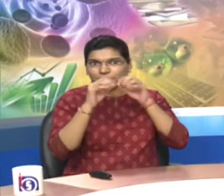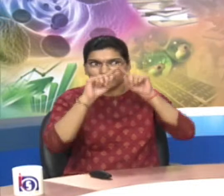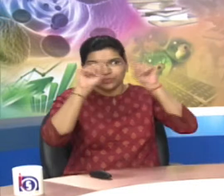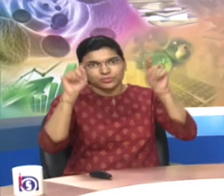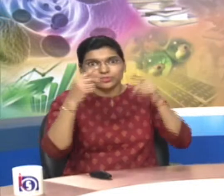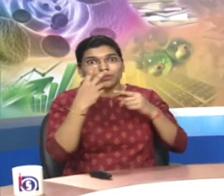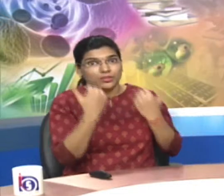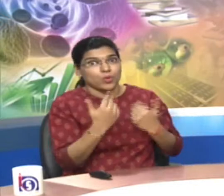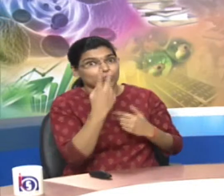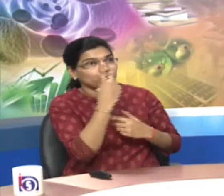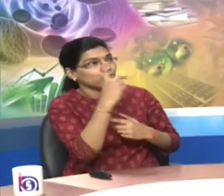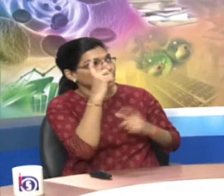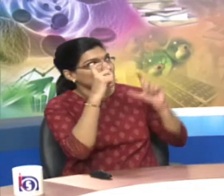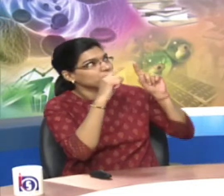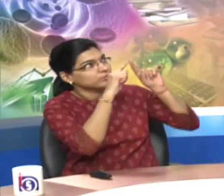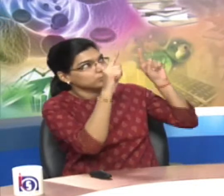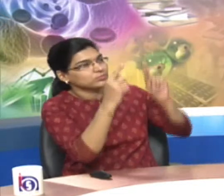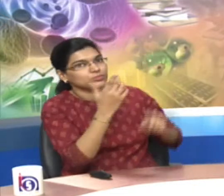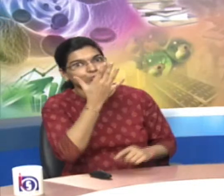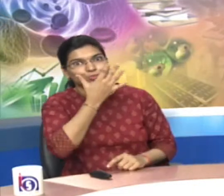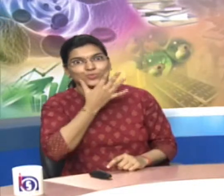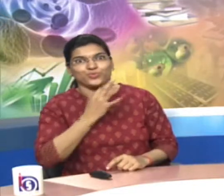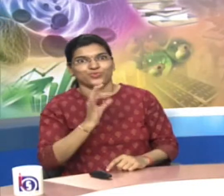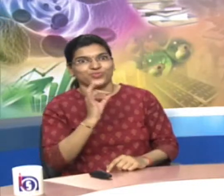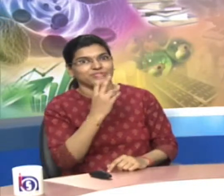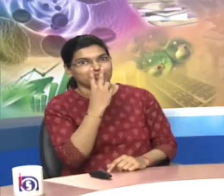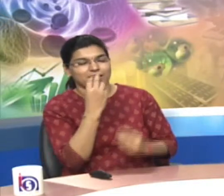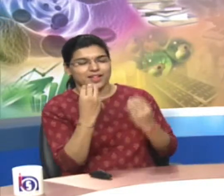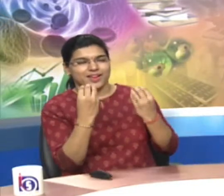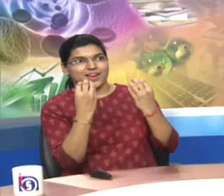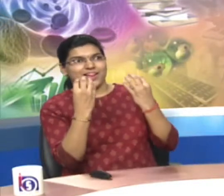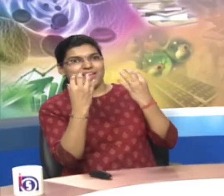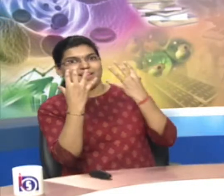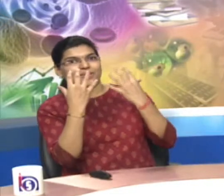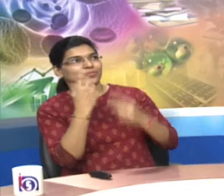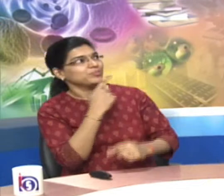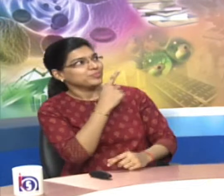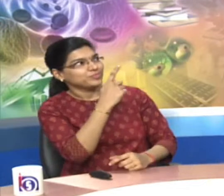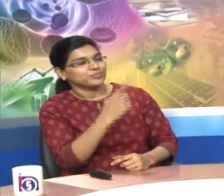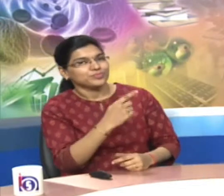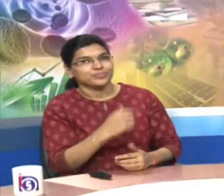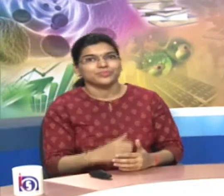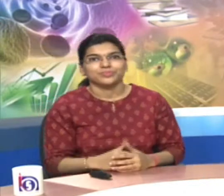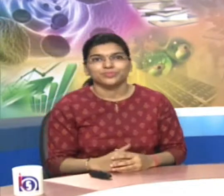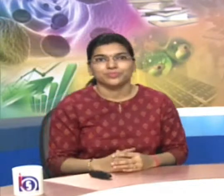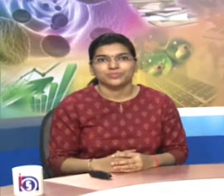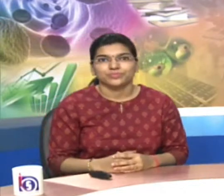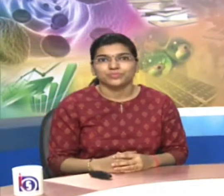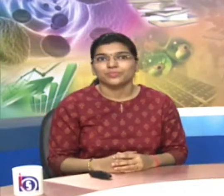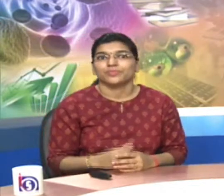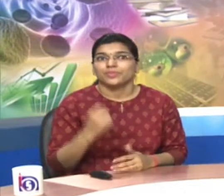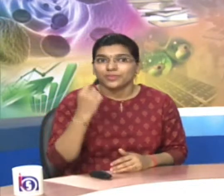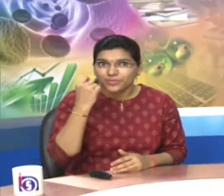Now I have already explained you how to make changes, and the screen is now looking